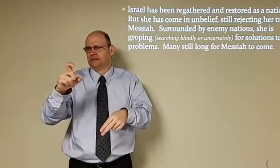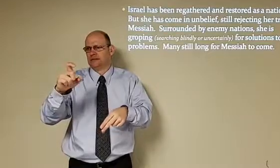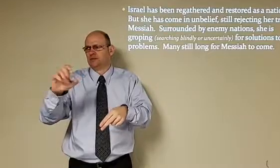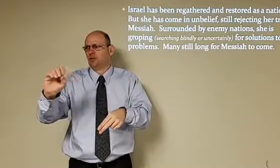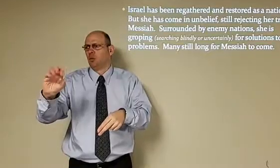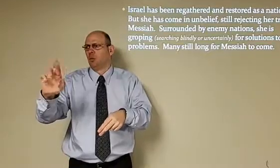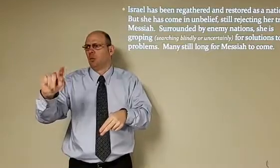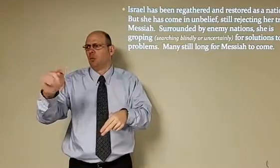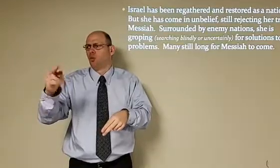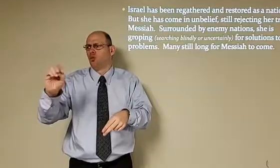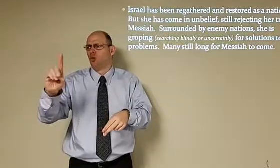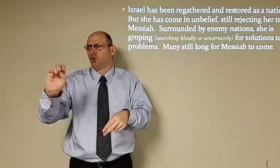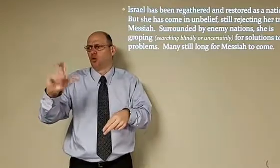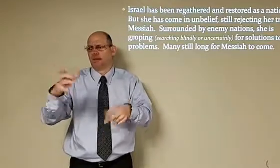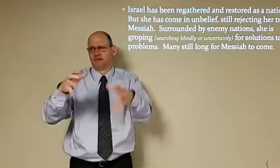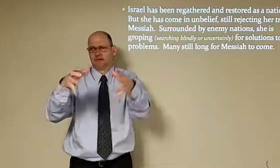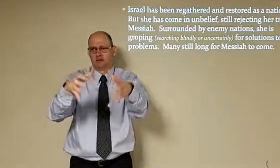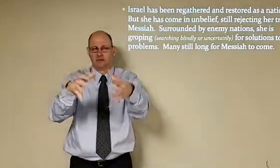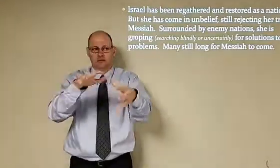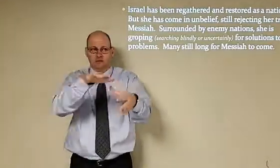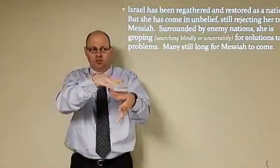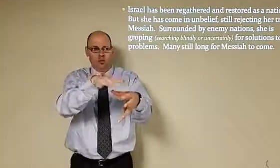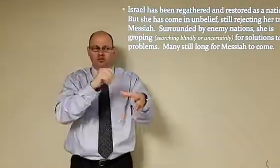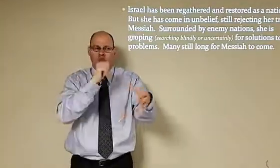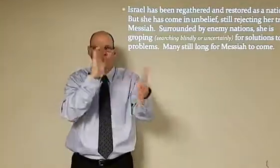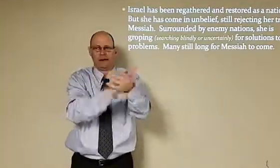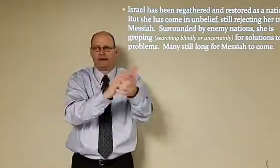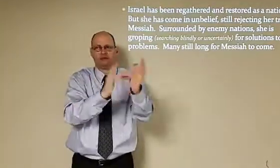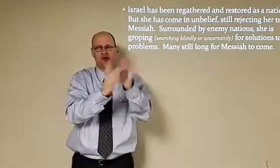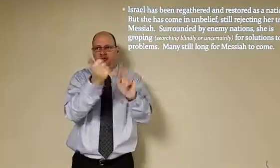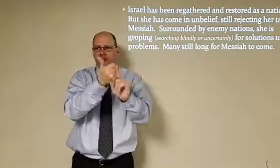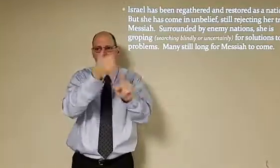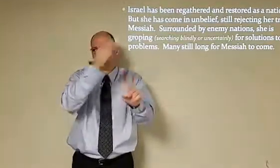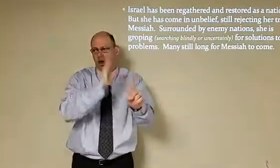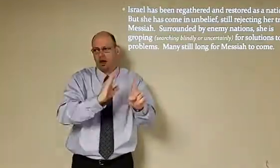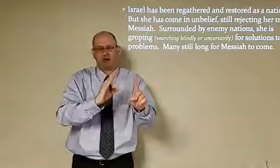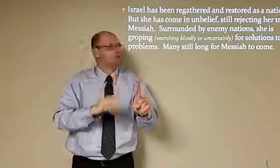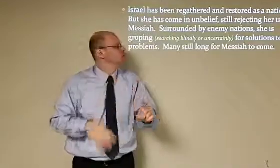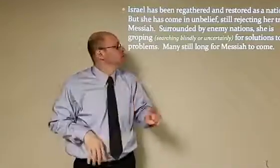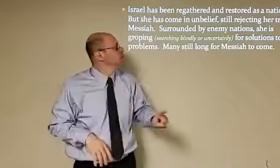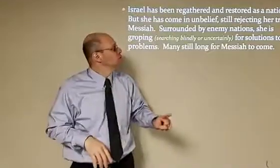still surrounded by enemy nations.